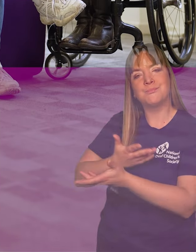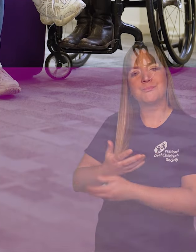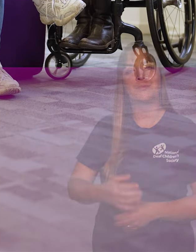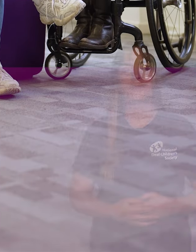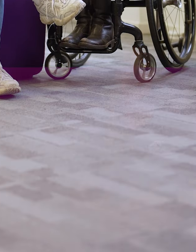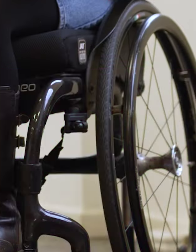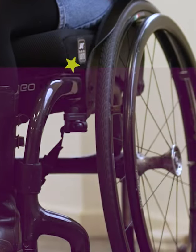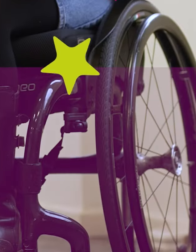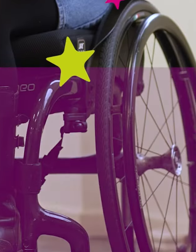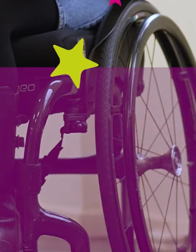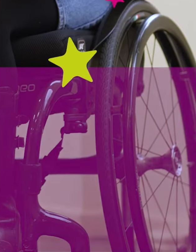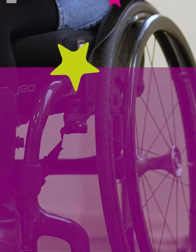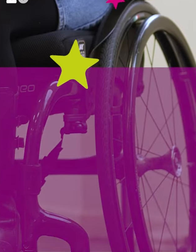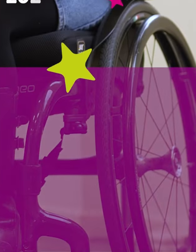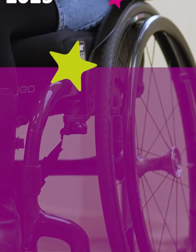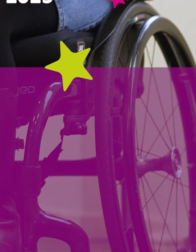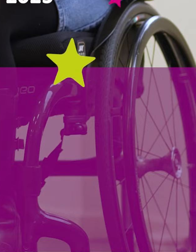them.